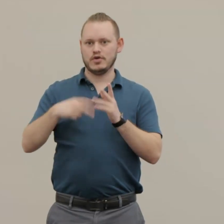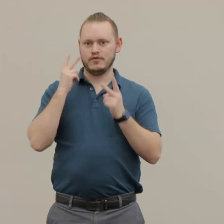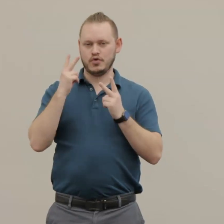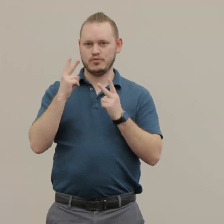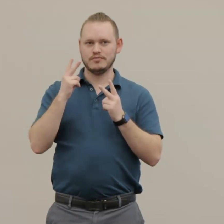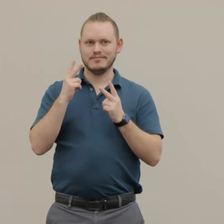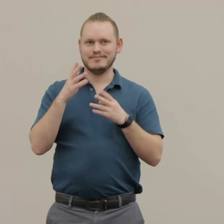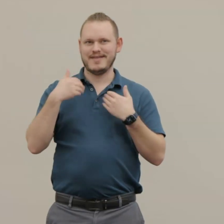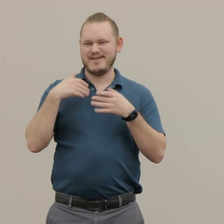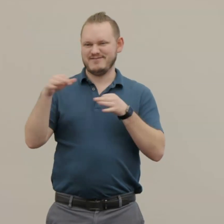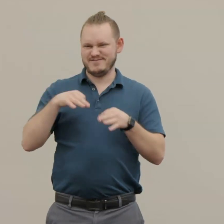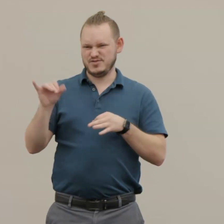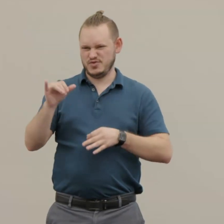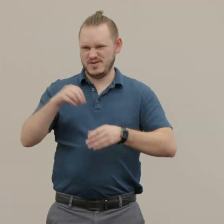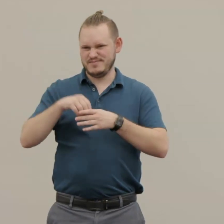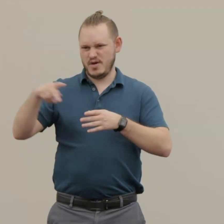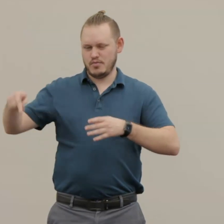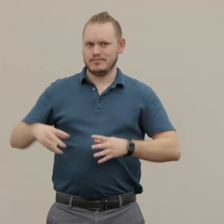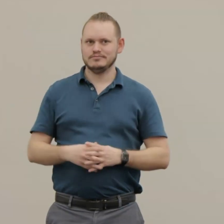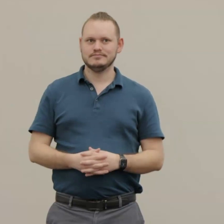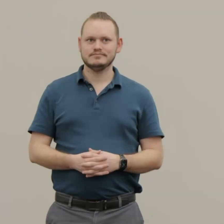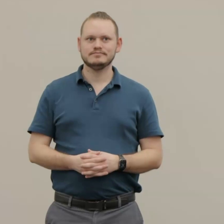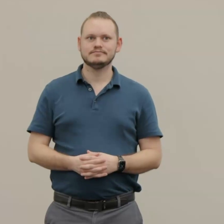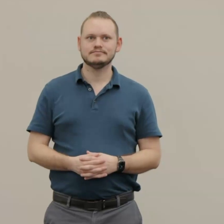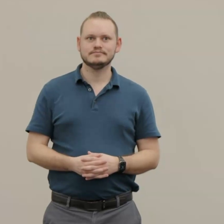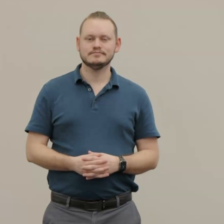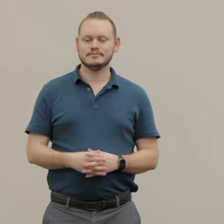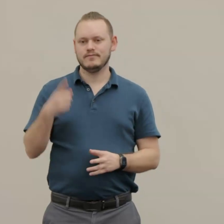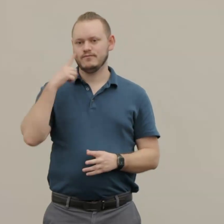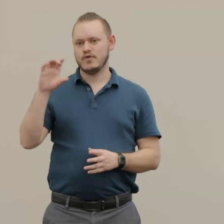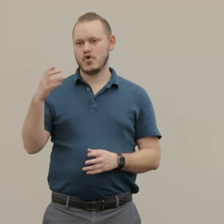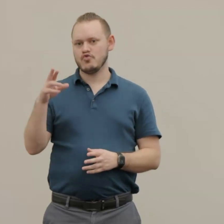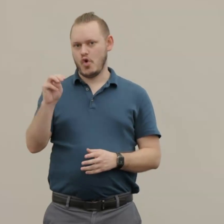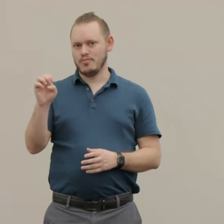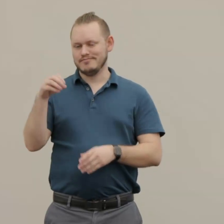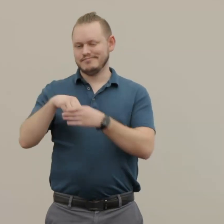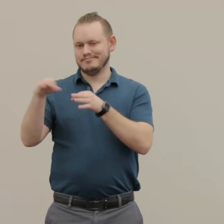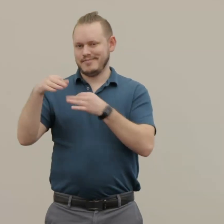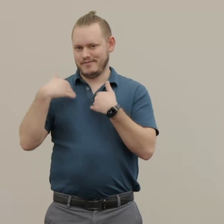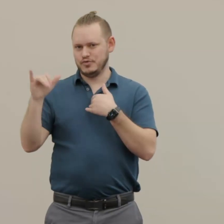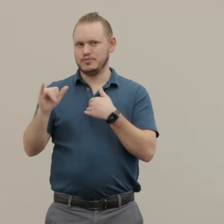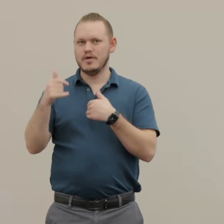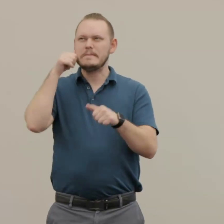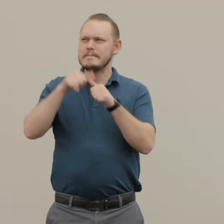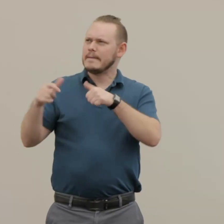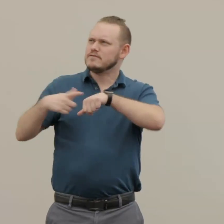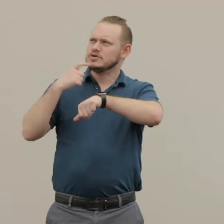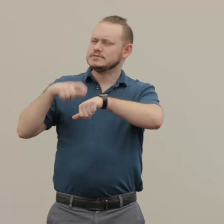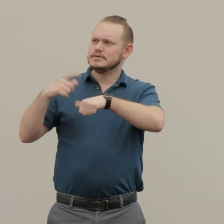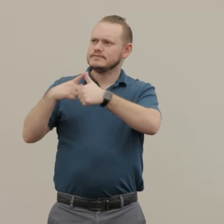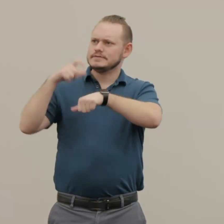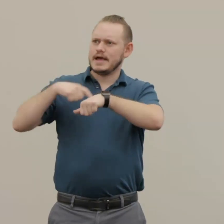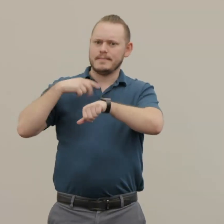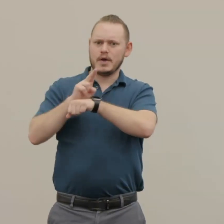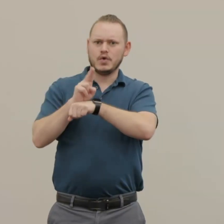have the instructions there too. And just as a sample, I remember the first time I used a readability